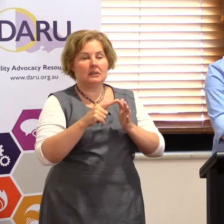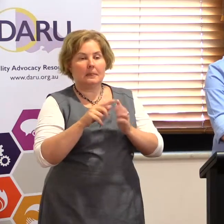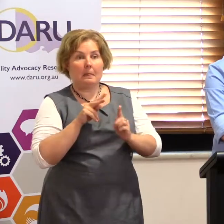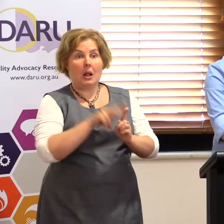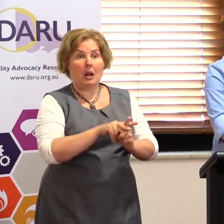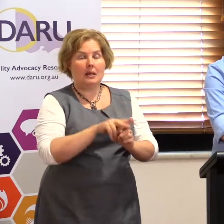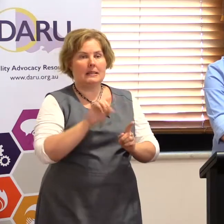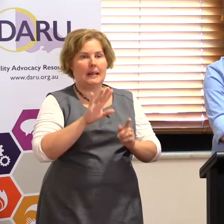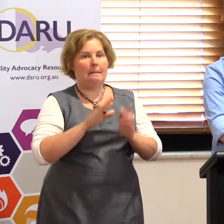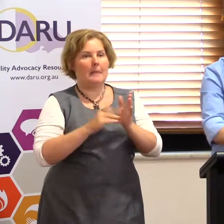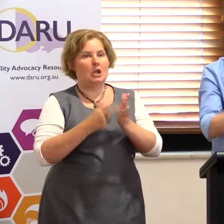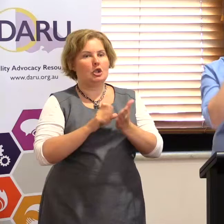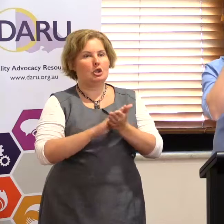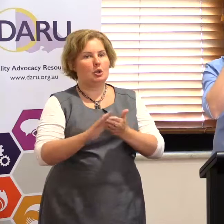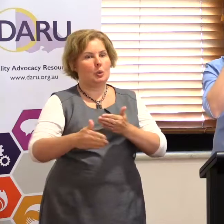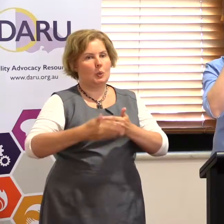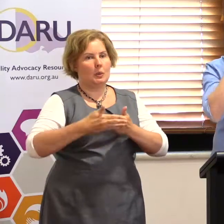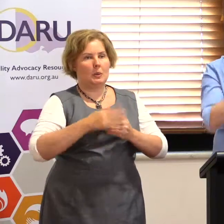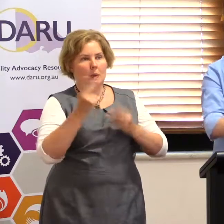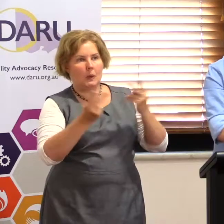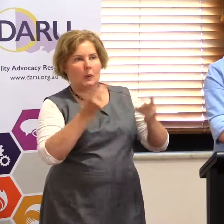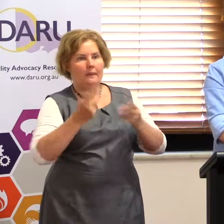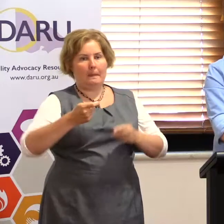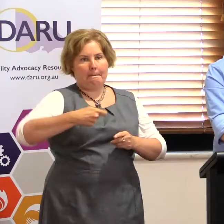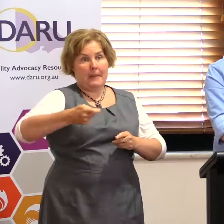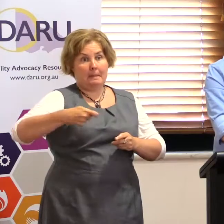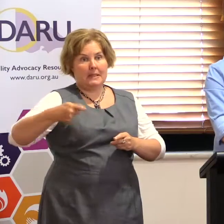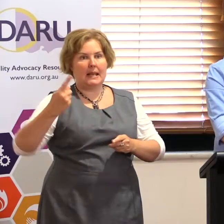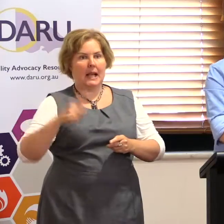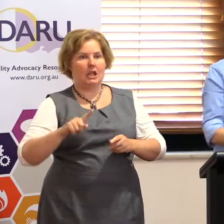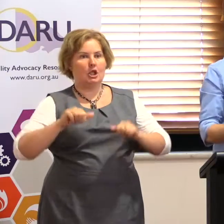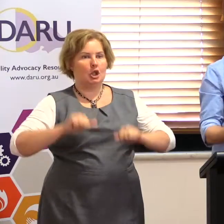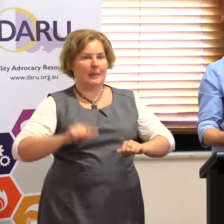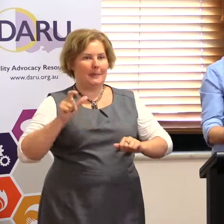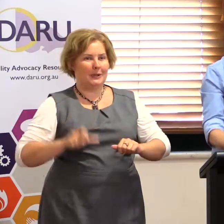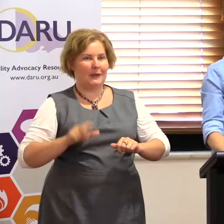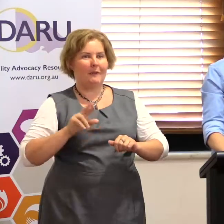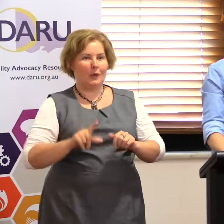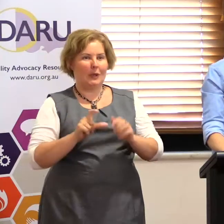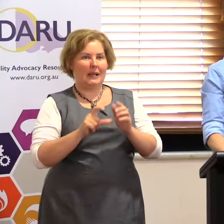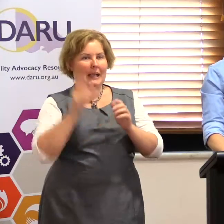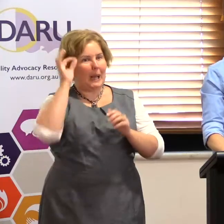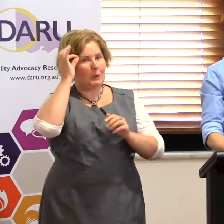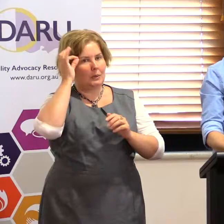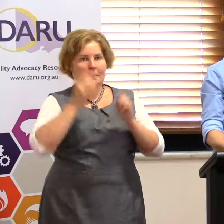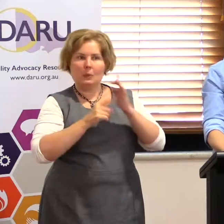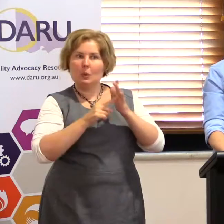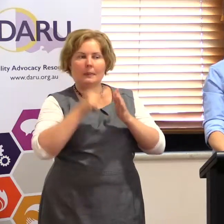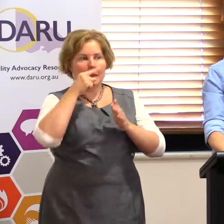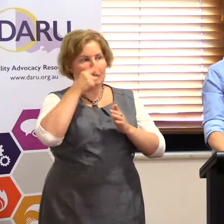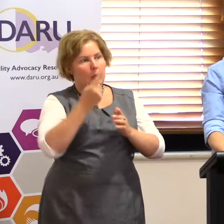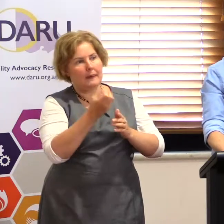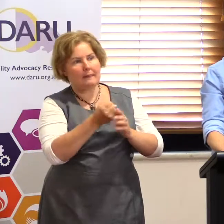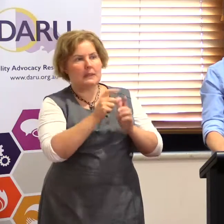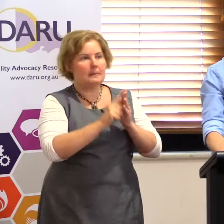seeking members and a chairperson for the council, and it's a really important opportunity for people with disability and